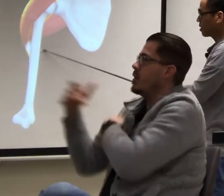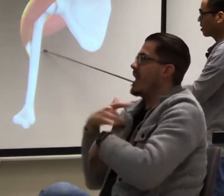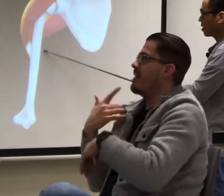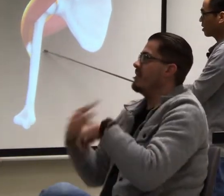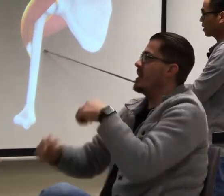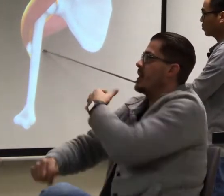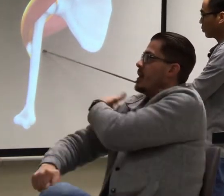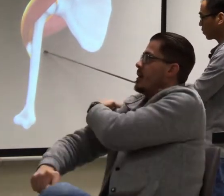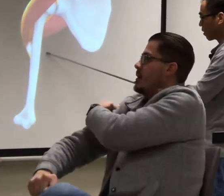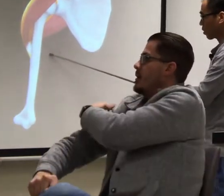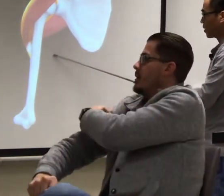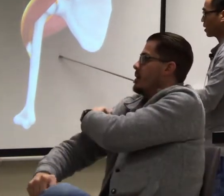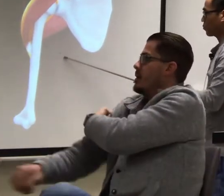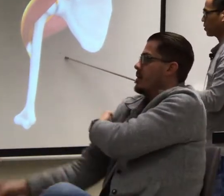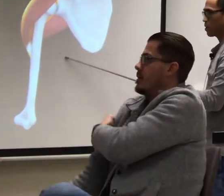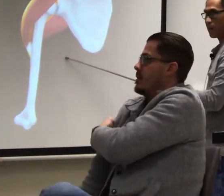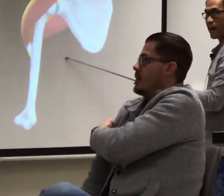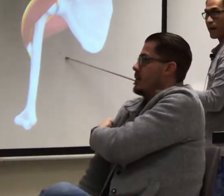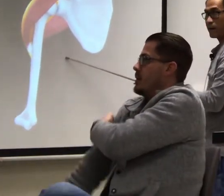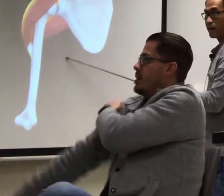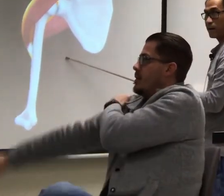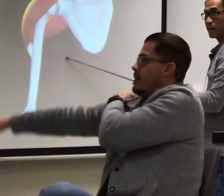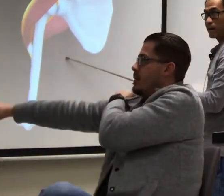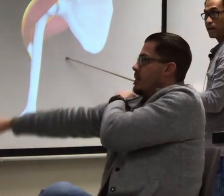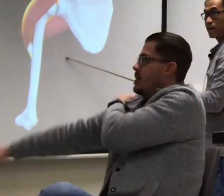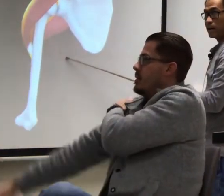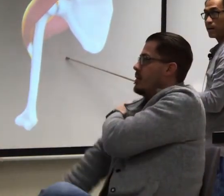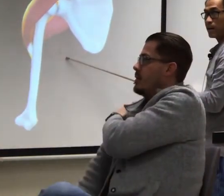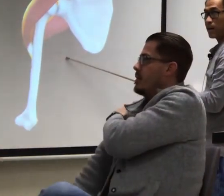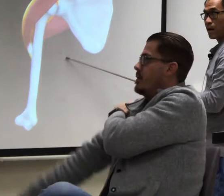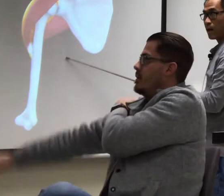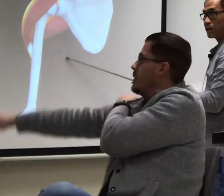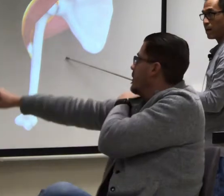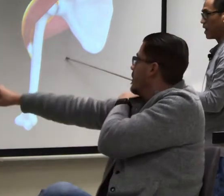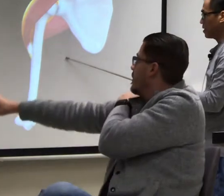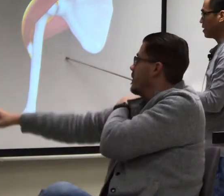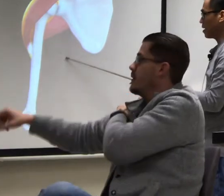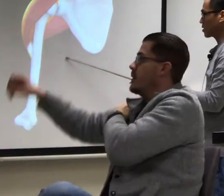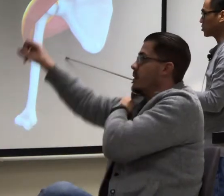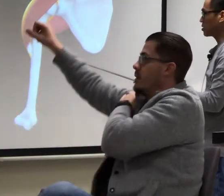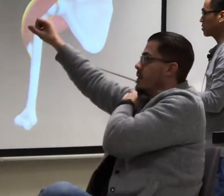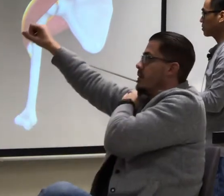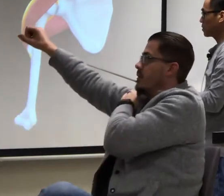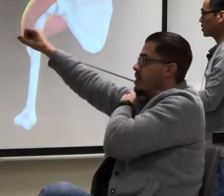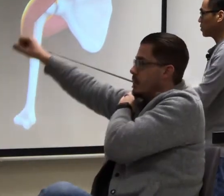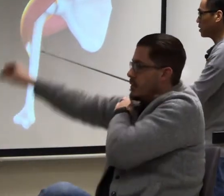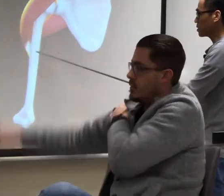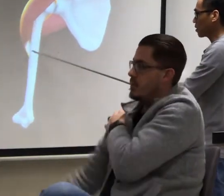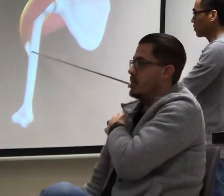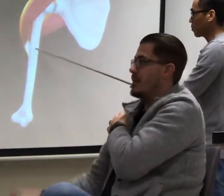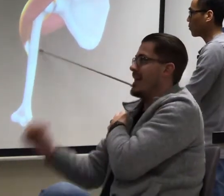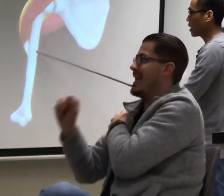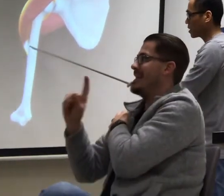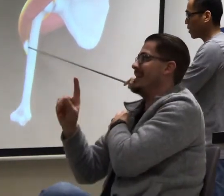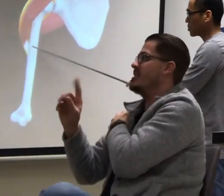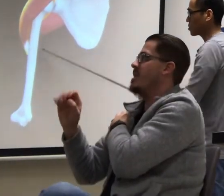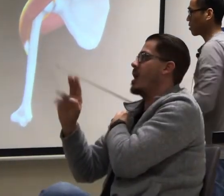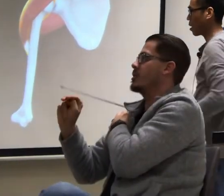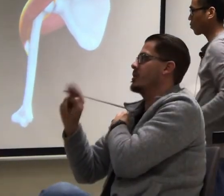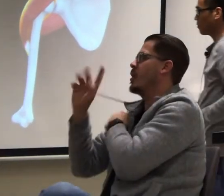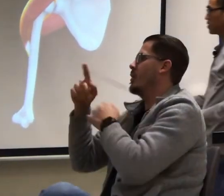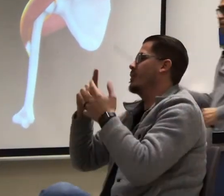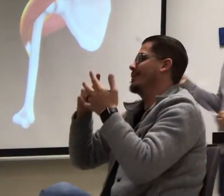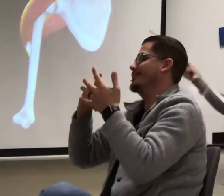inside and you pull the arm in, what do you call that? A deduction. And so you need to start thinking, when we get to